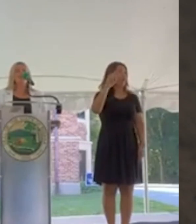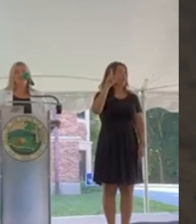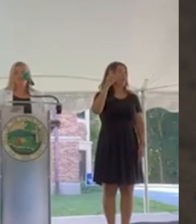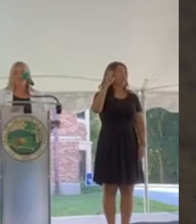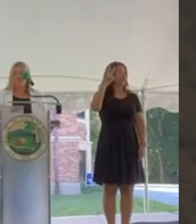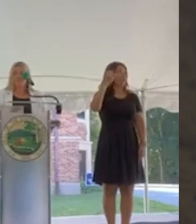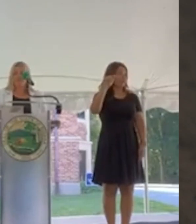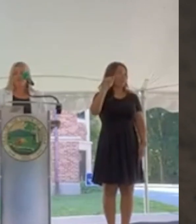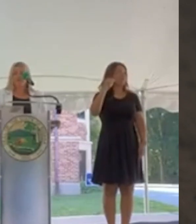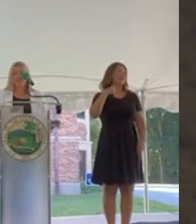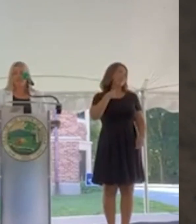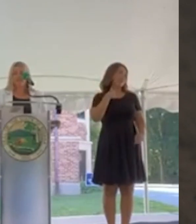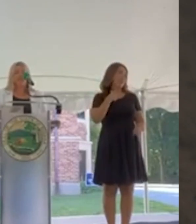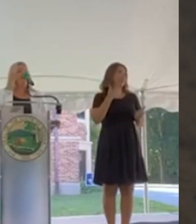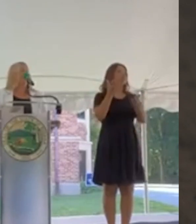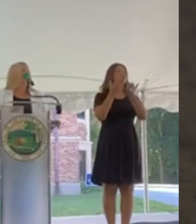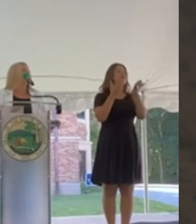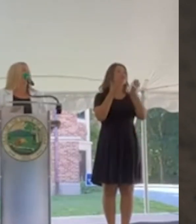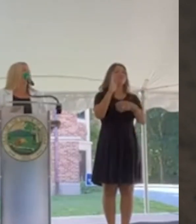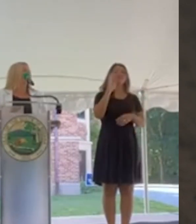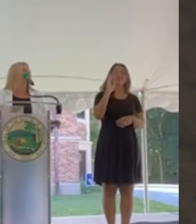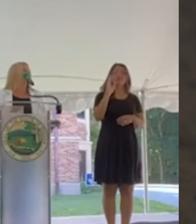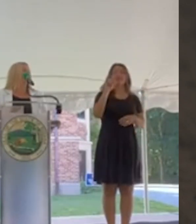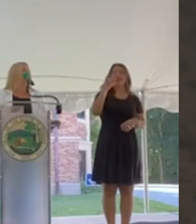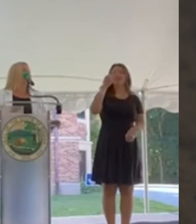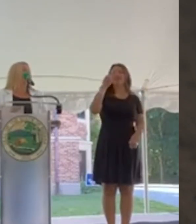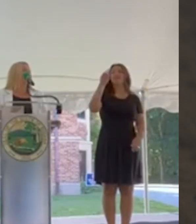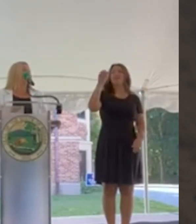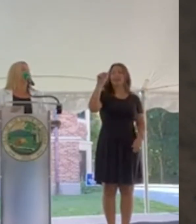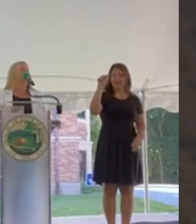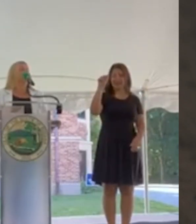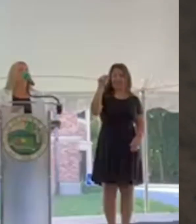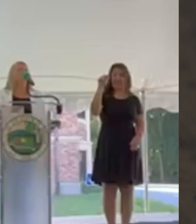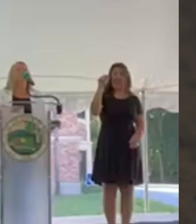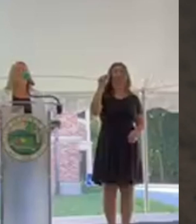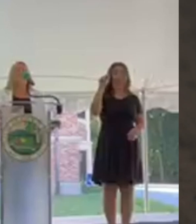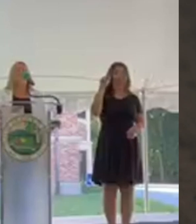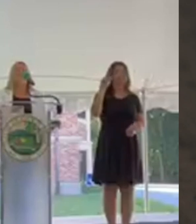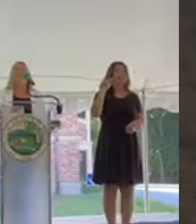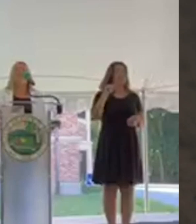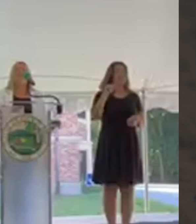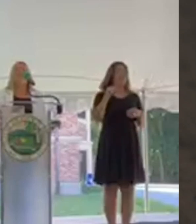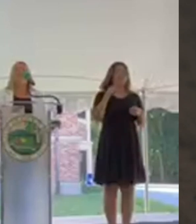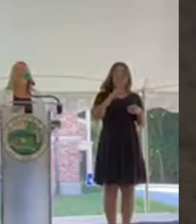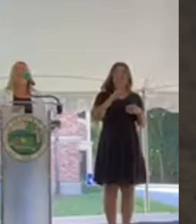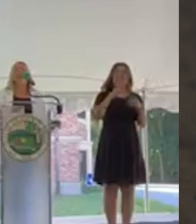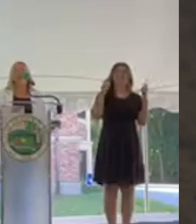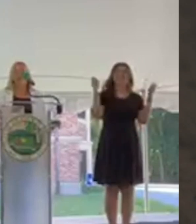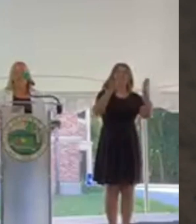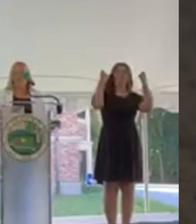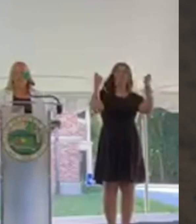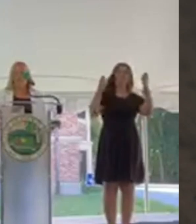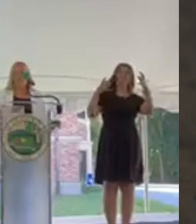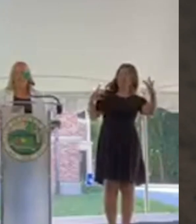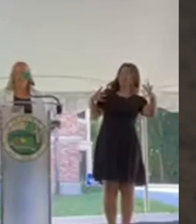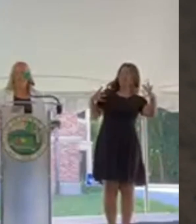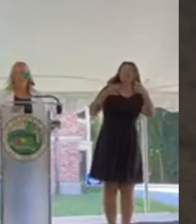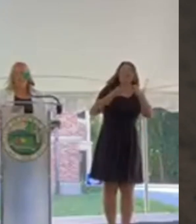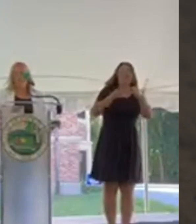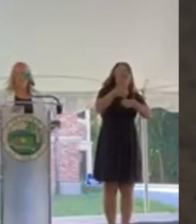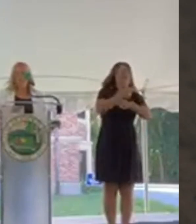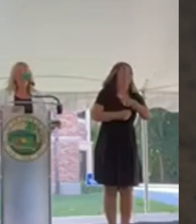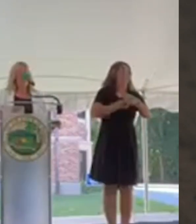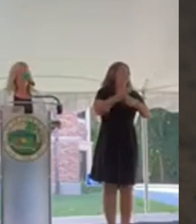Indiana Department of Administration. And we are celebrating years of work today that are finally becoming a